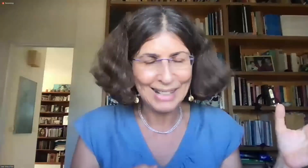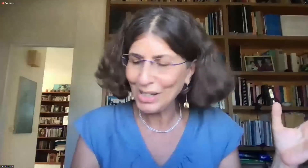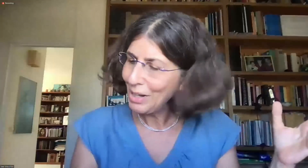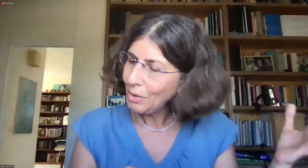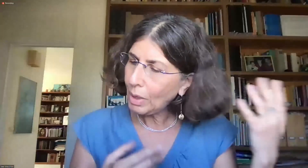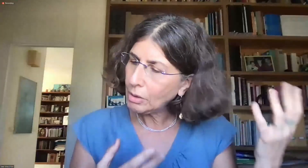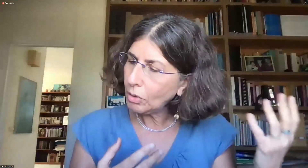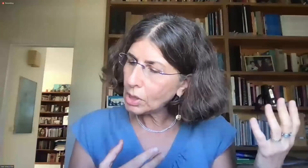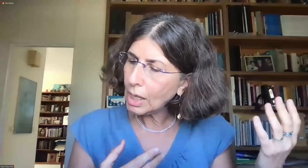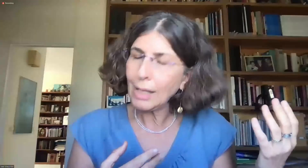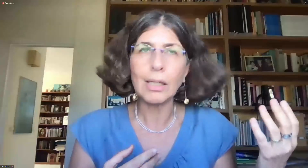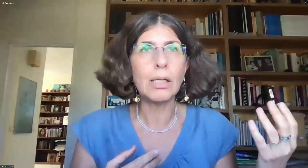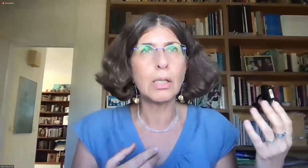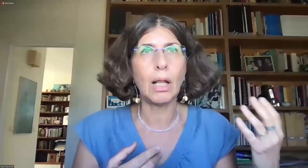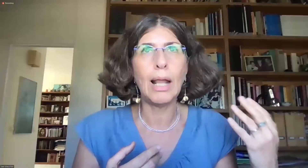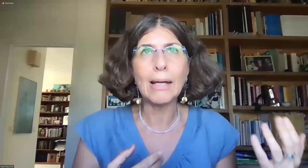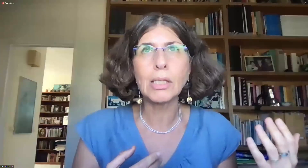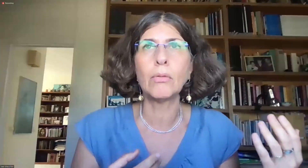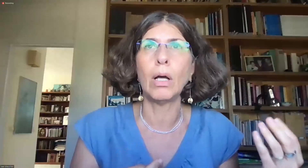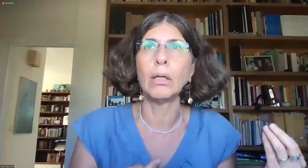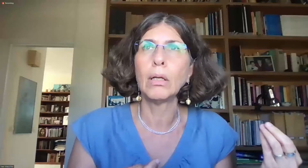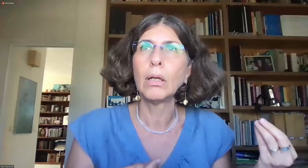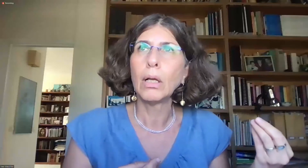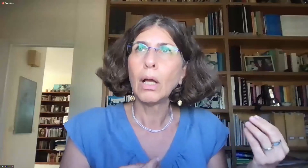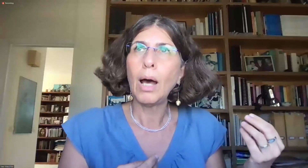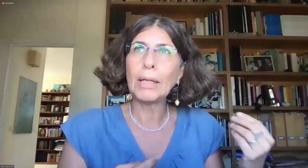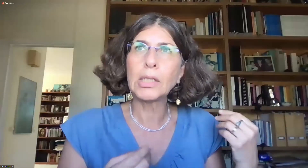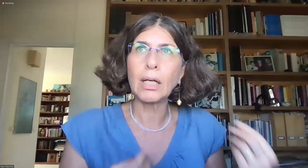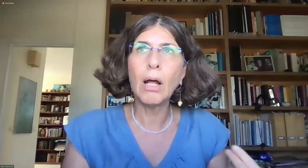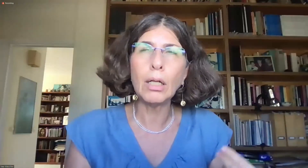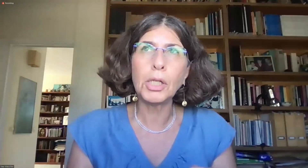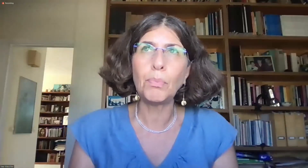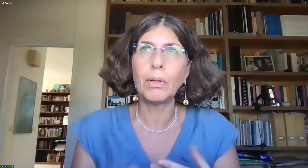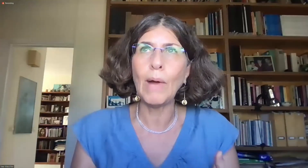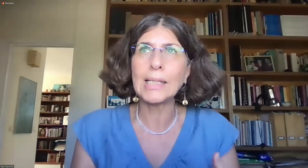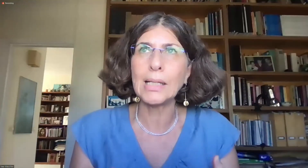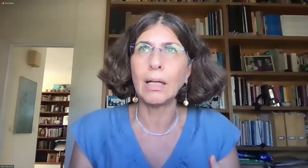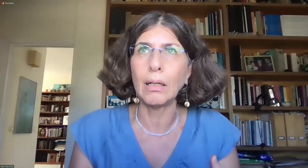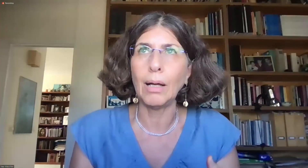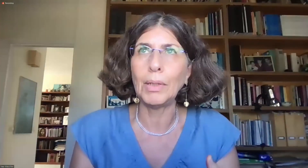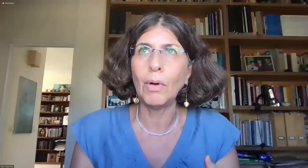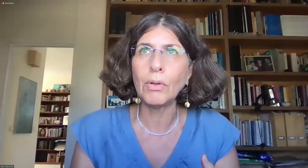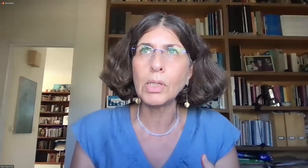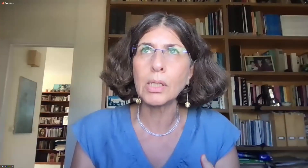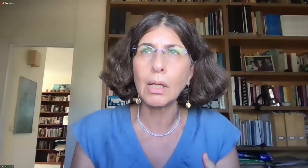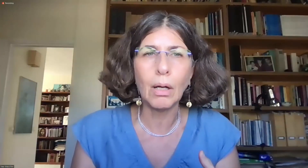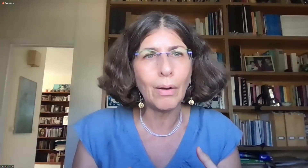I get. What I don't get is the last one about technology progressing. I